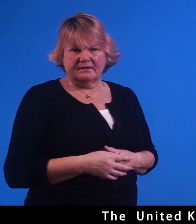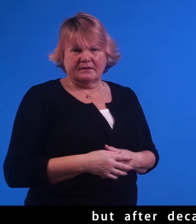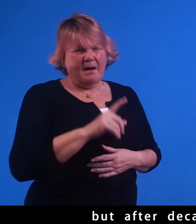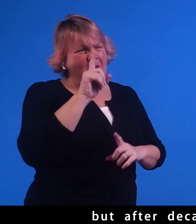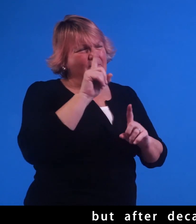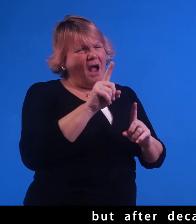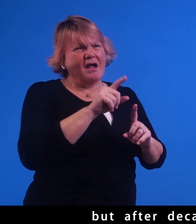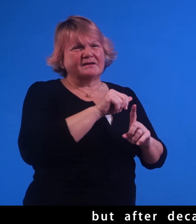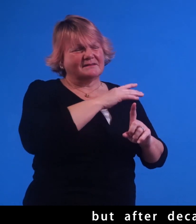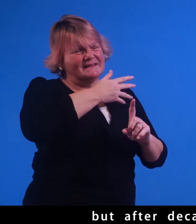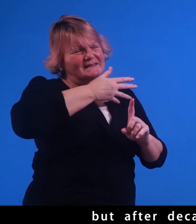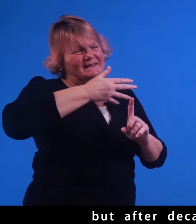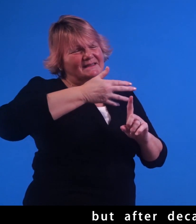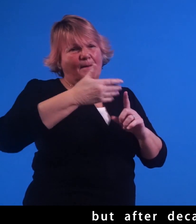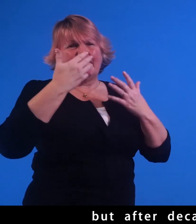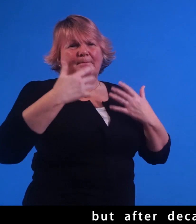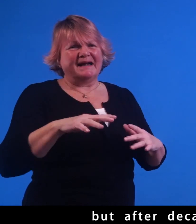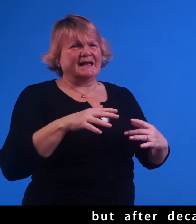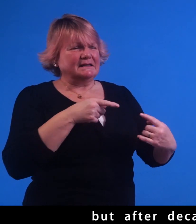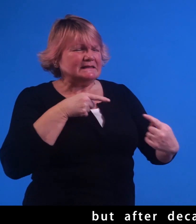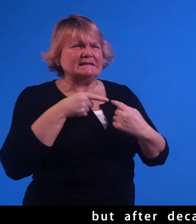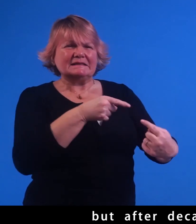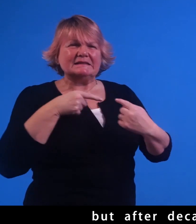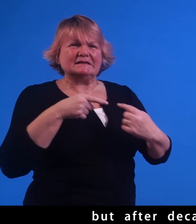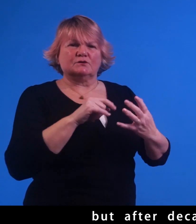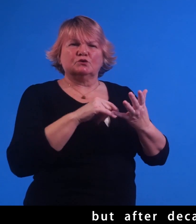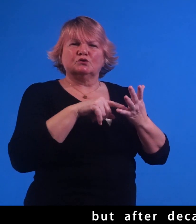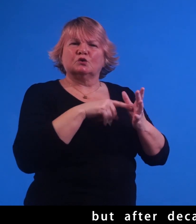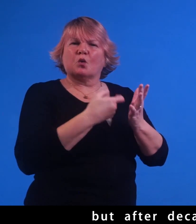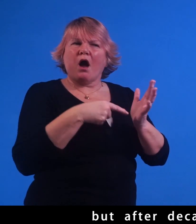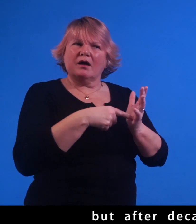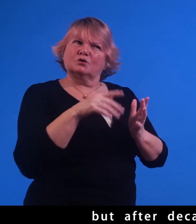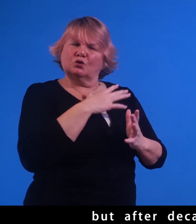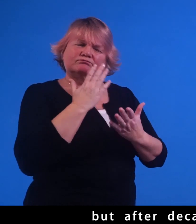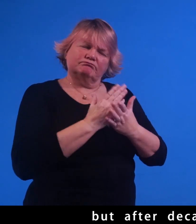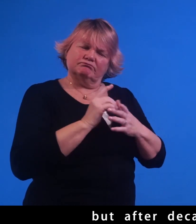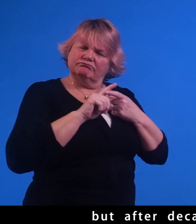But after decades of rebellion from Stuart loyalists against a Hanoverian monarch,